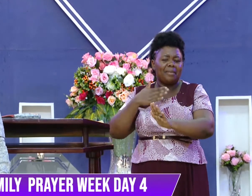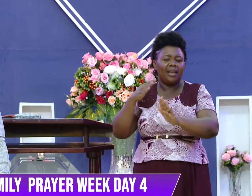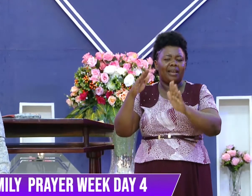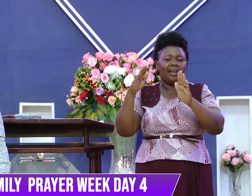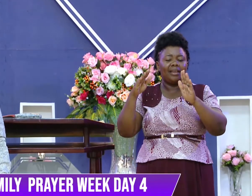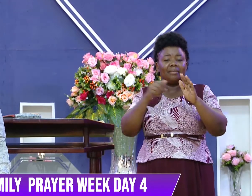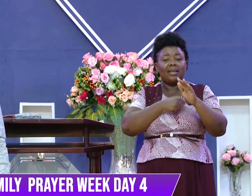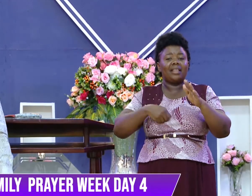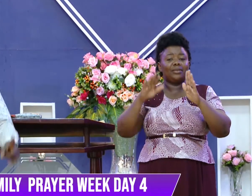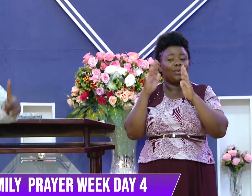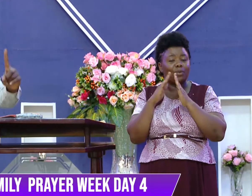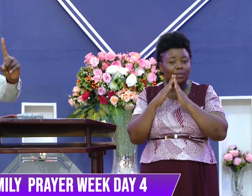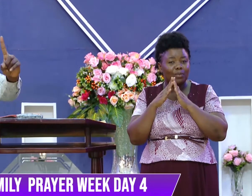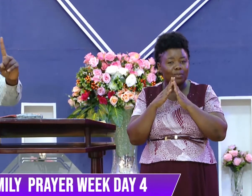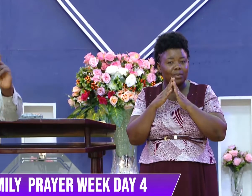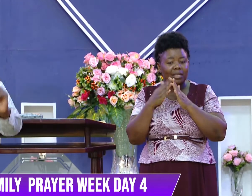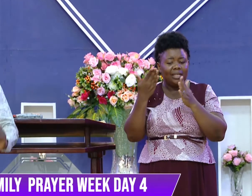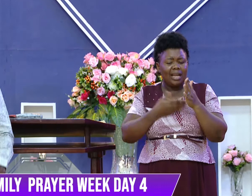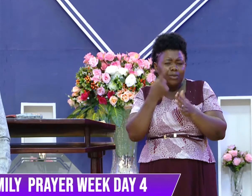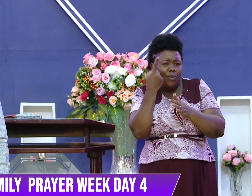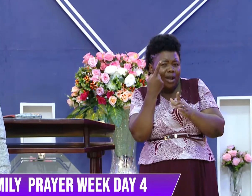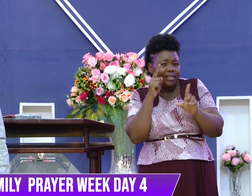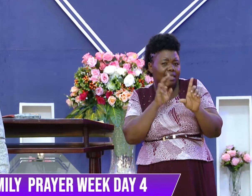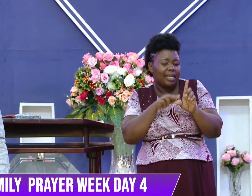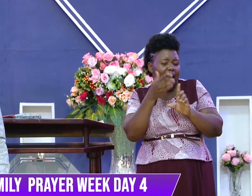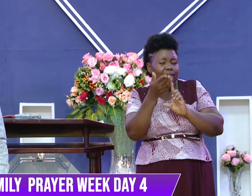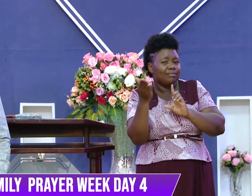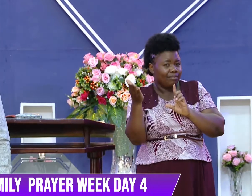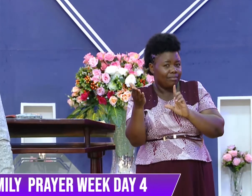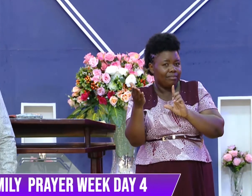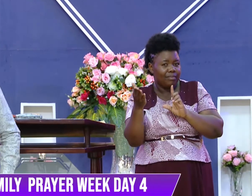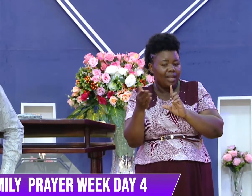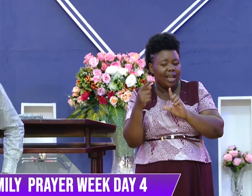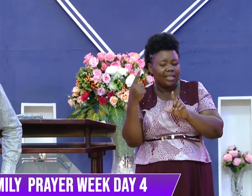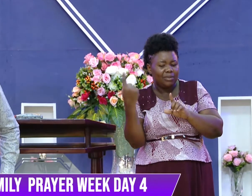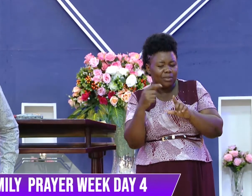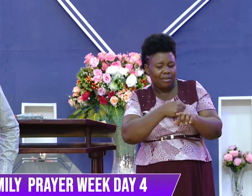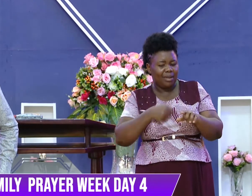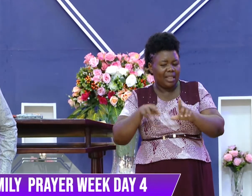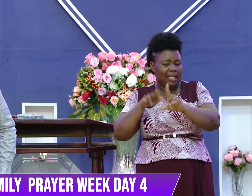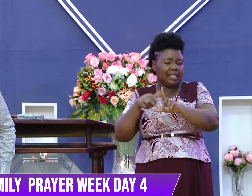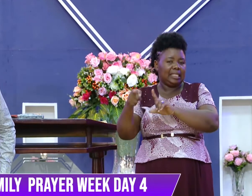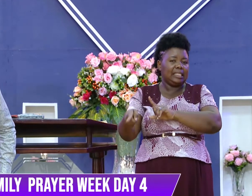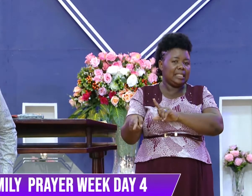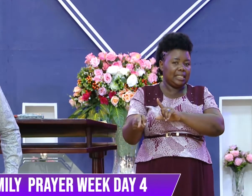From the house of my mother, Mrs. Namatov. There was one chair only. And she was the only one